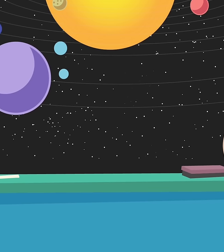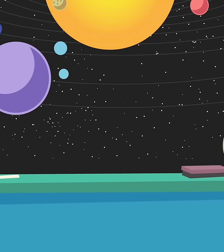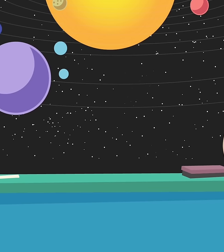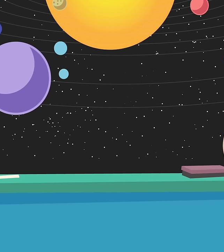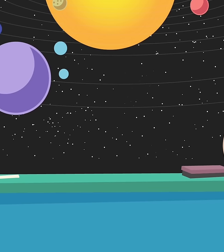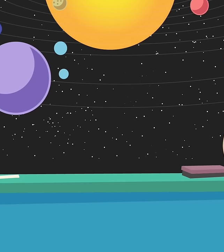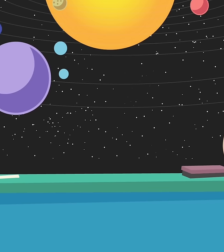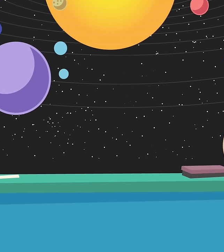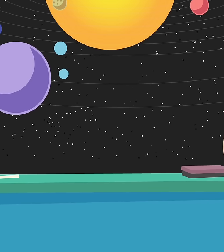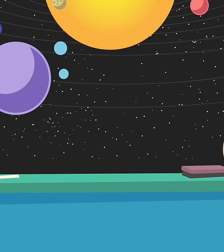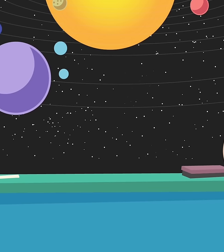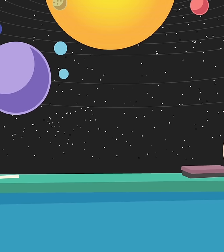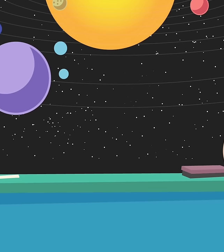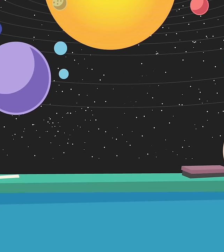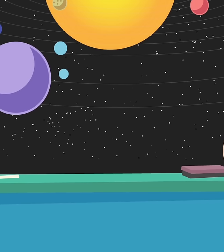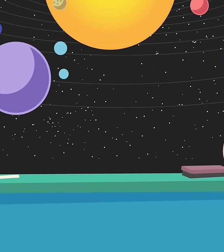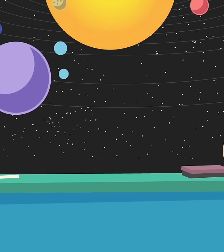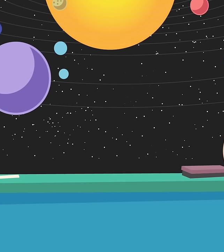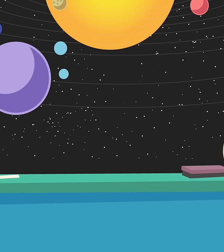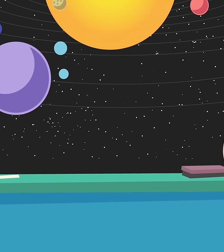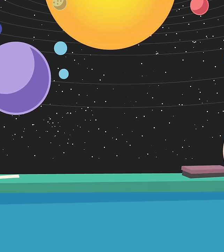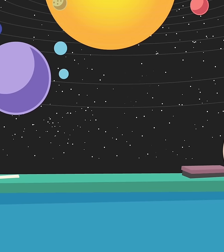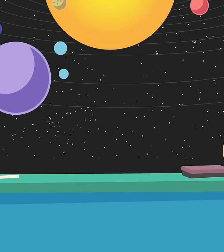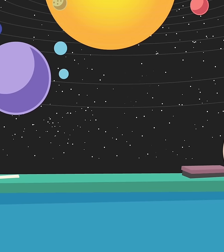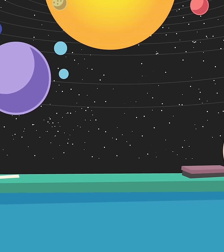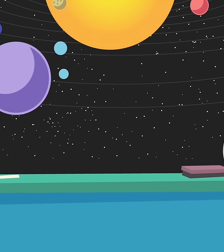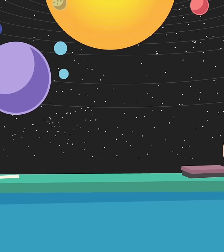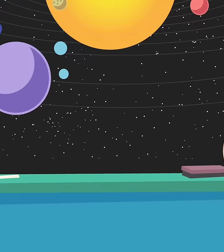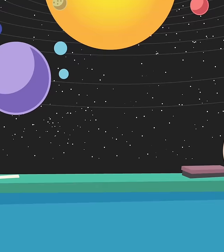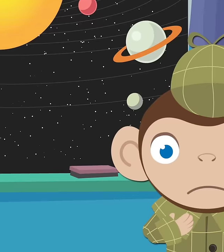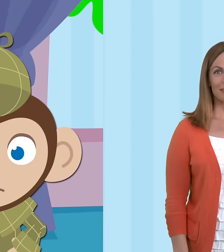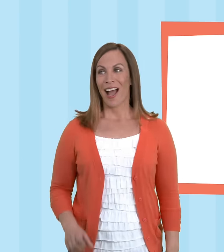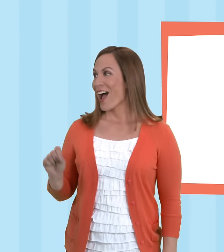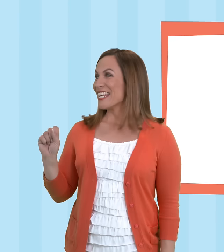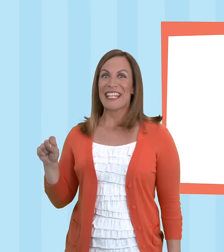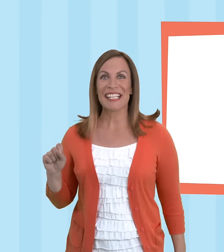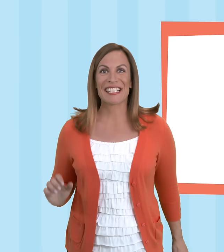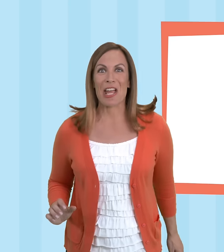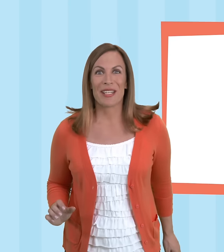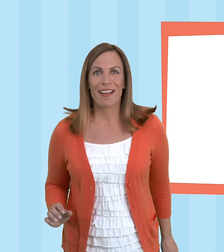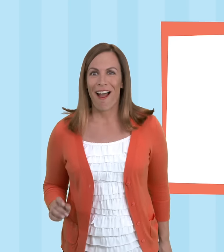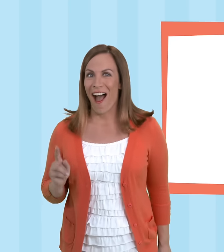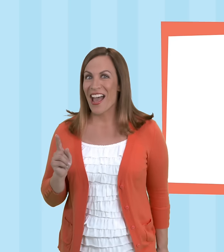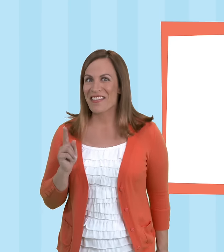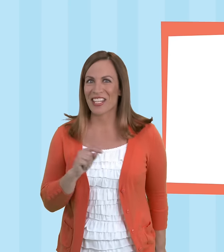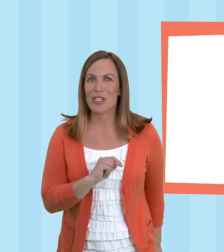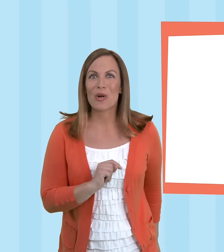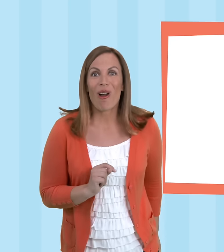So does Earth's gravity help the moon orbit around Earth? Yes, Simon. I think you're